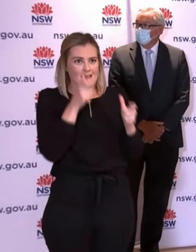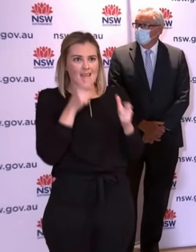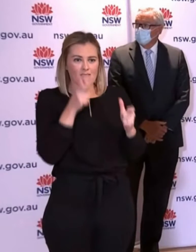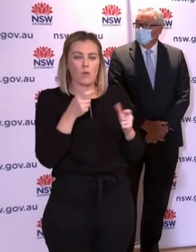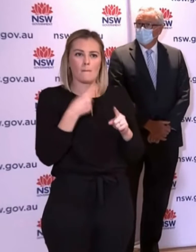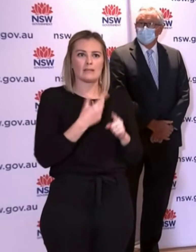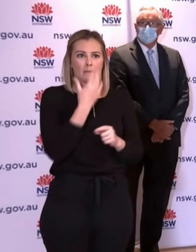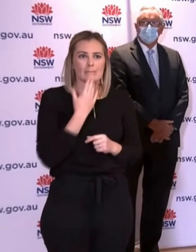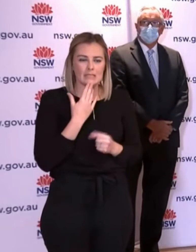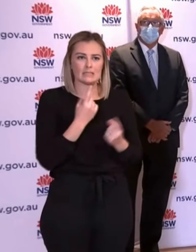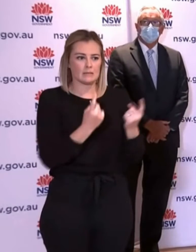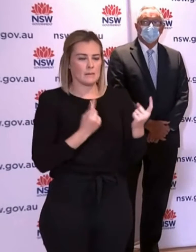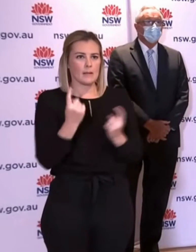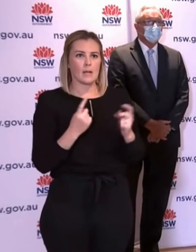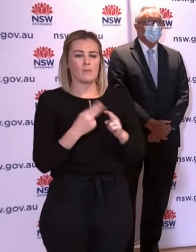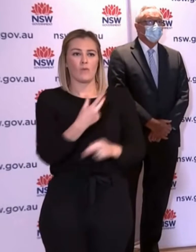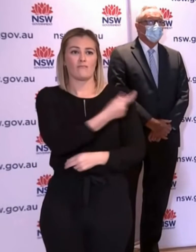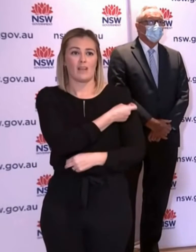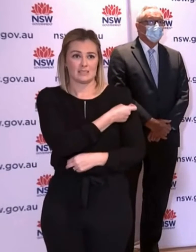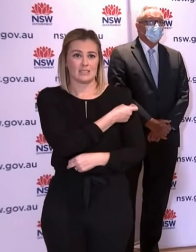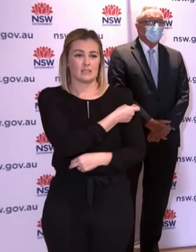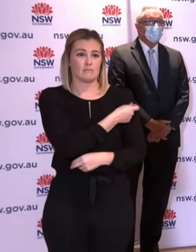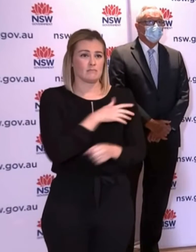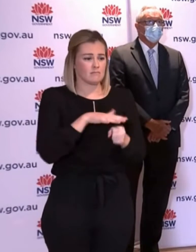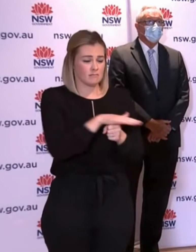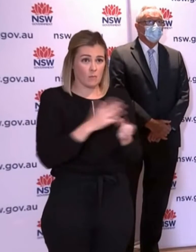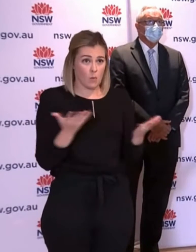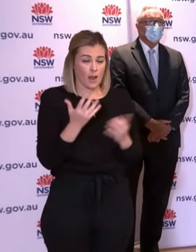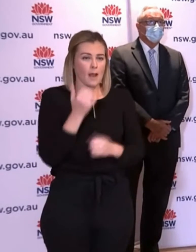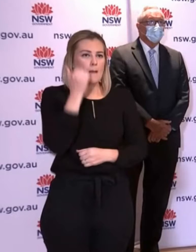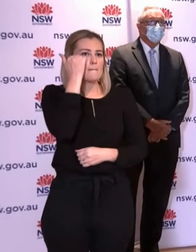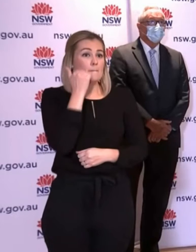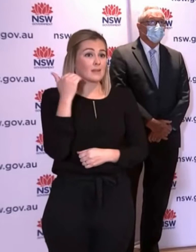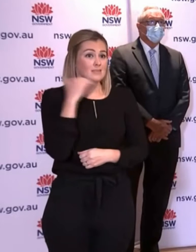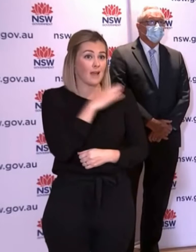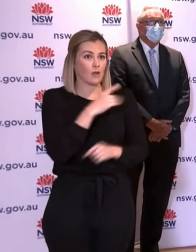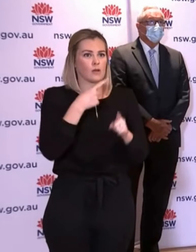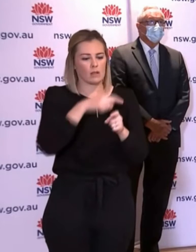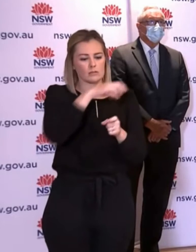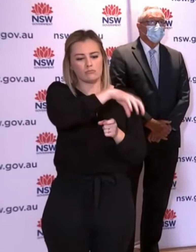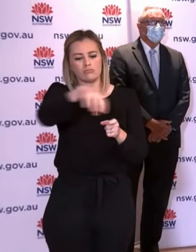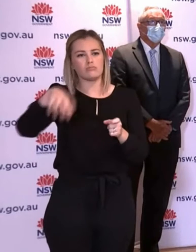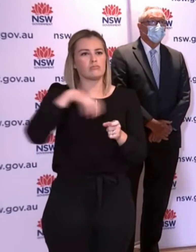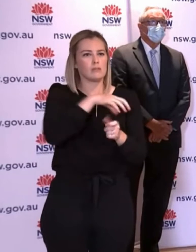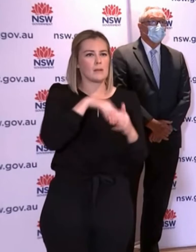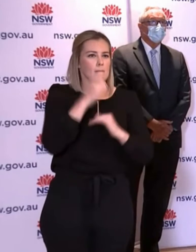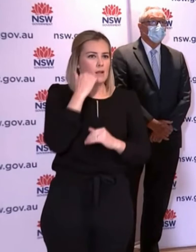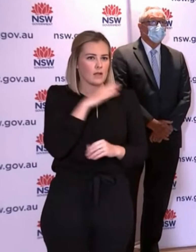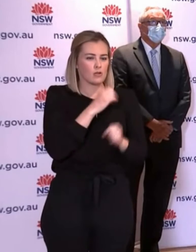forward for vaccination. And today I'd like to name the suburbs of Blacktown and the surrounding areas,